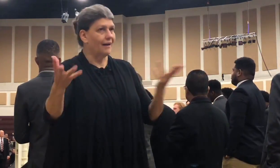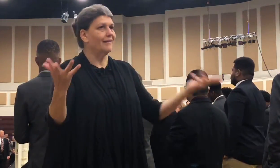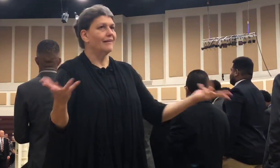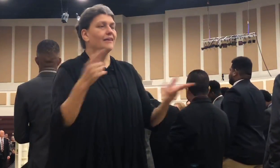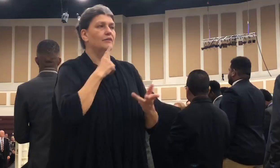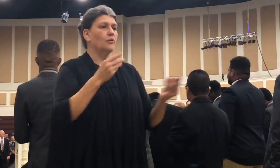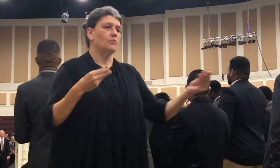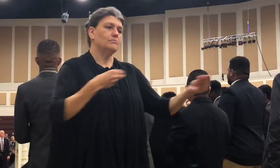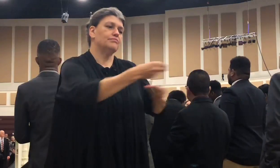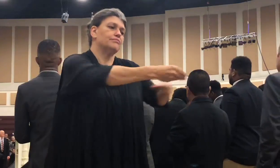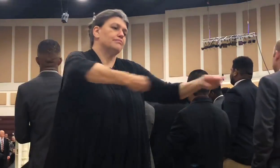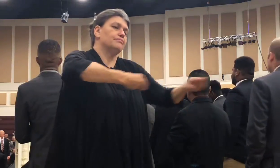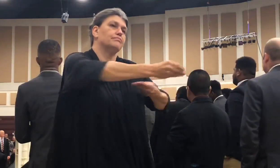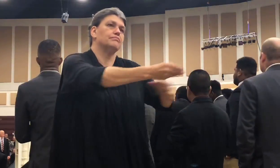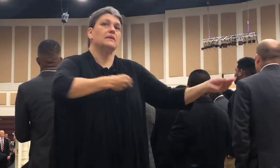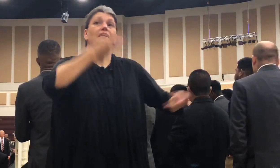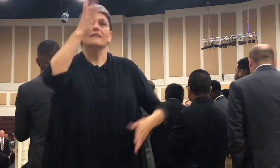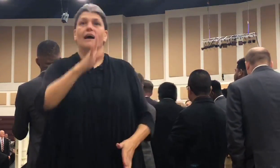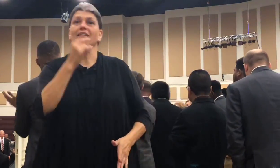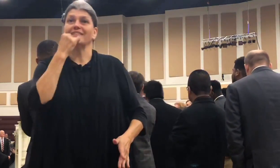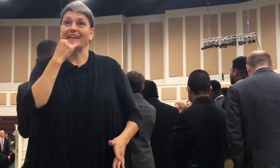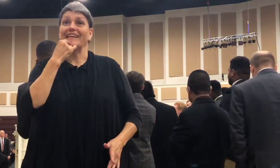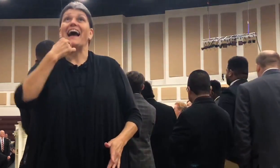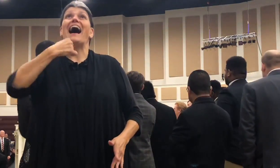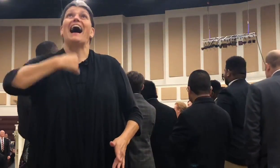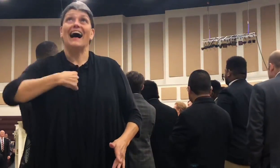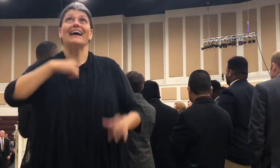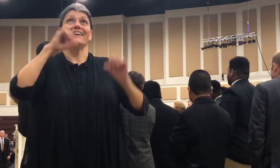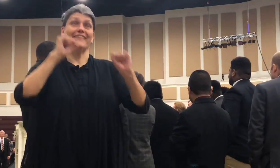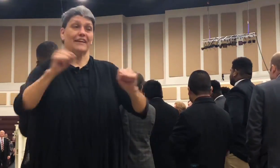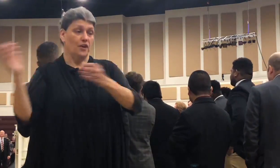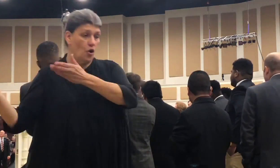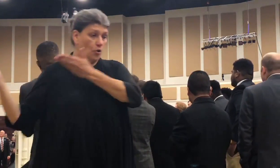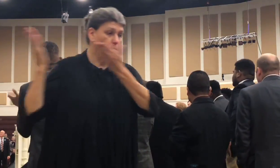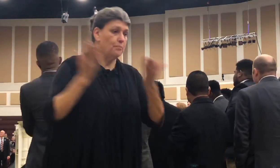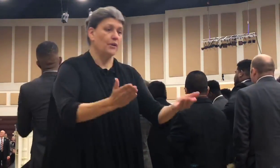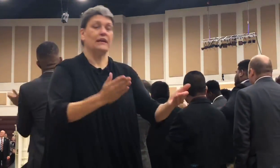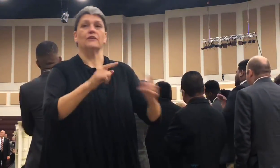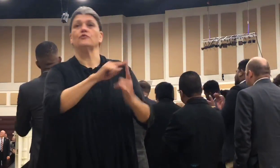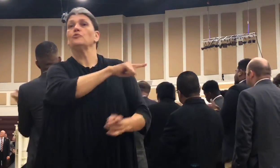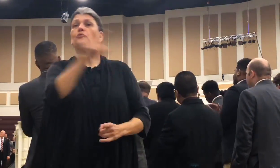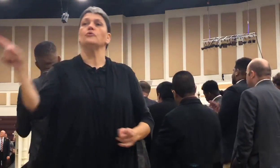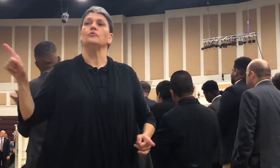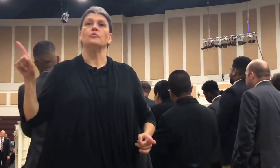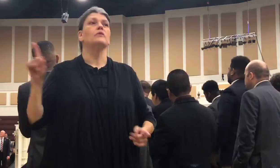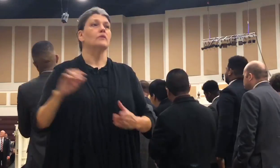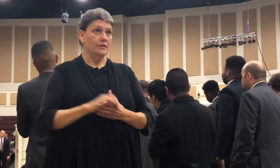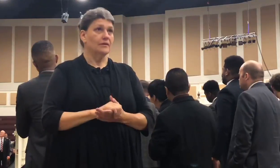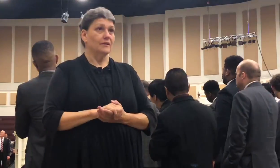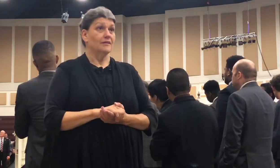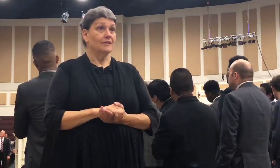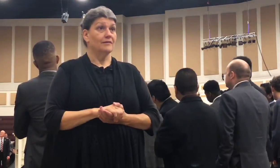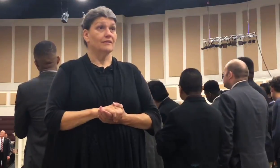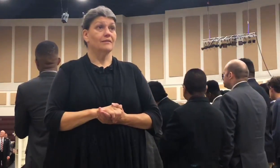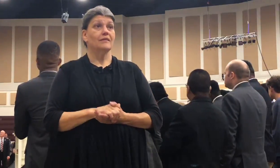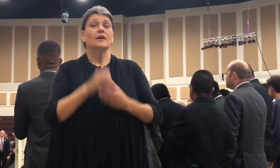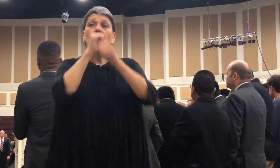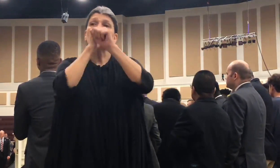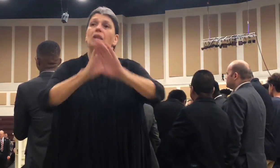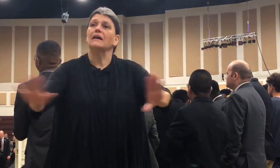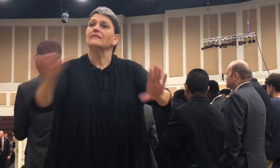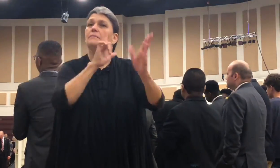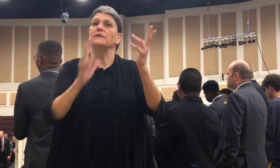God said, I can get it there. Amen. Amen. I'll let you. Blessed be the